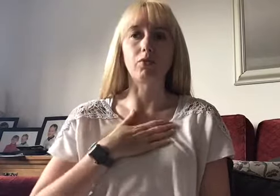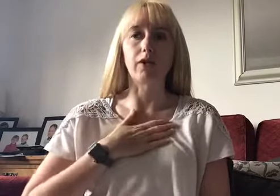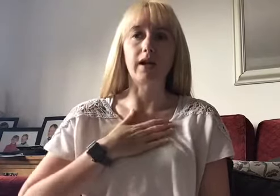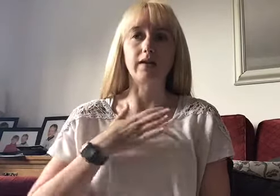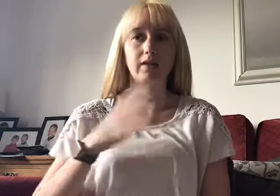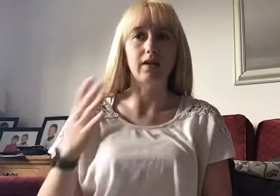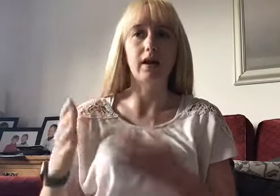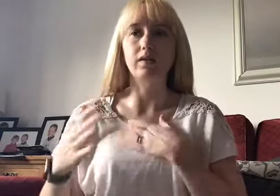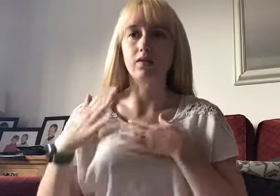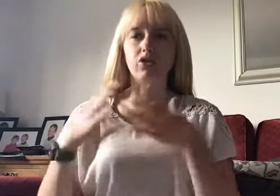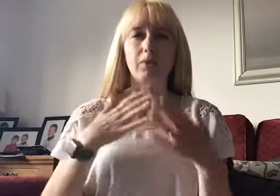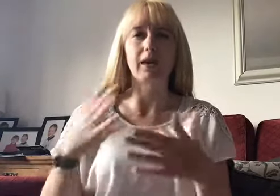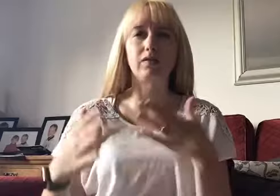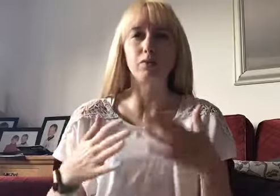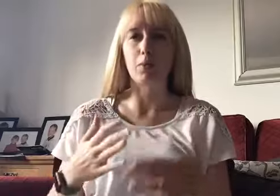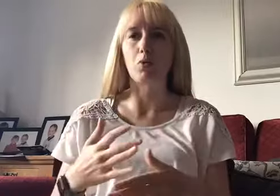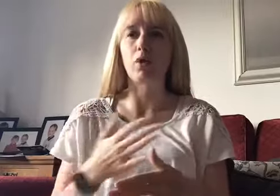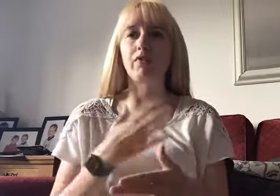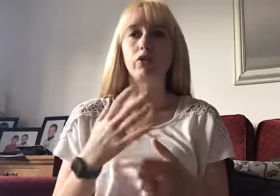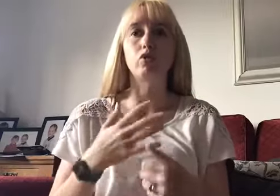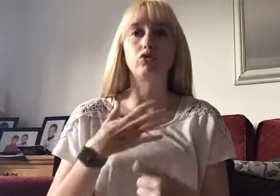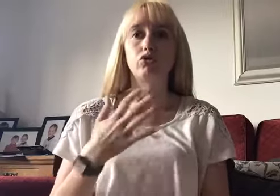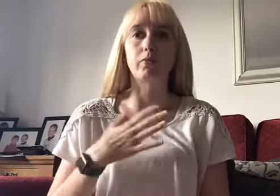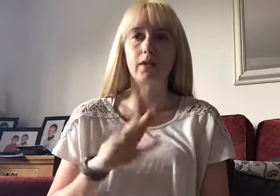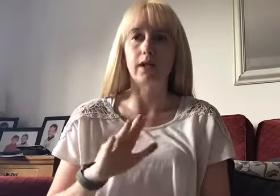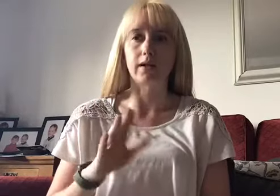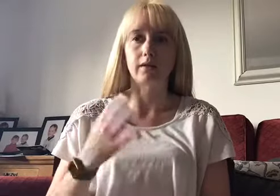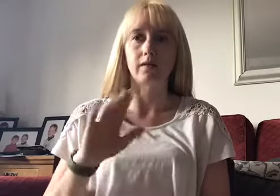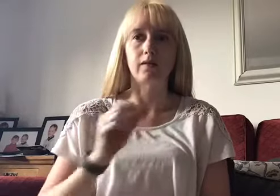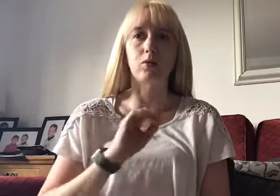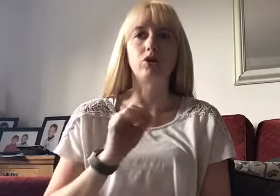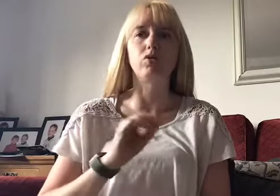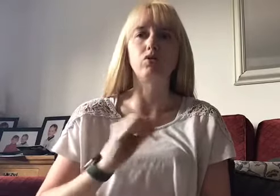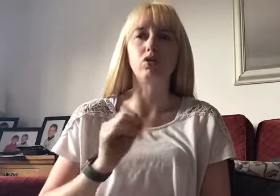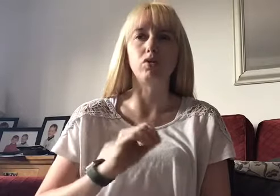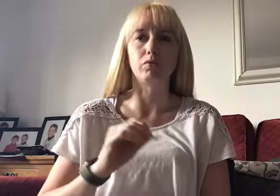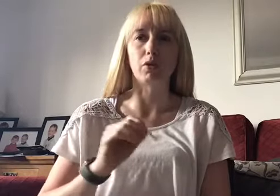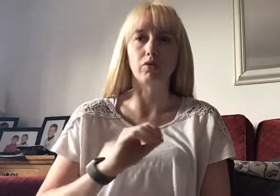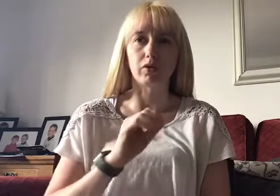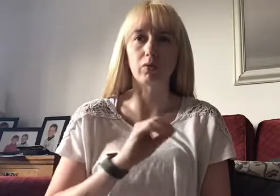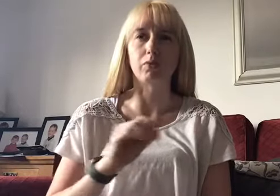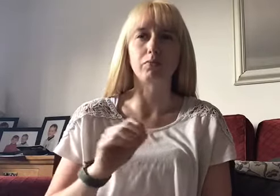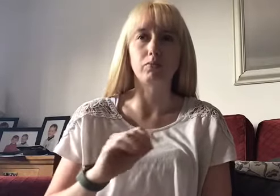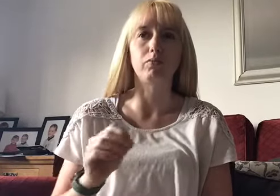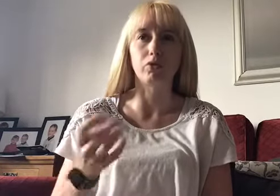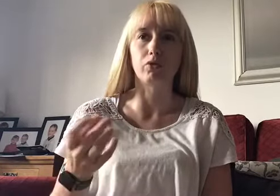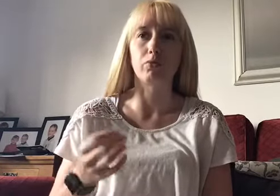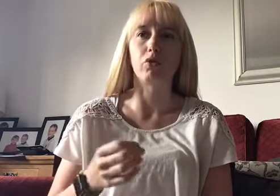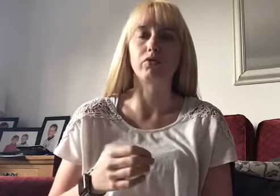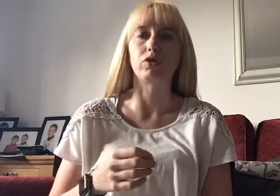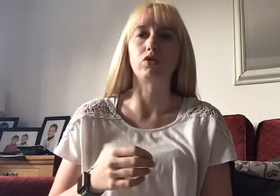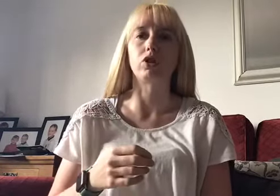hand is the other hand, so it just depends. Remember, whatever your dominant hand is, that's the one you use most, so the one more often than not that you write